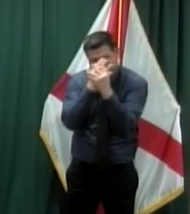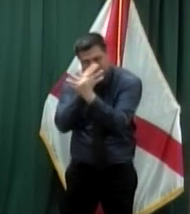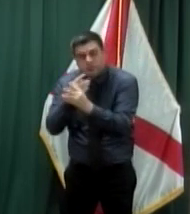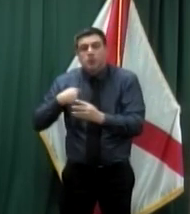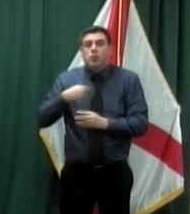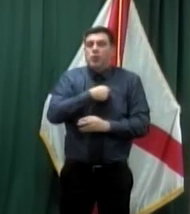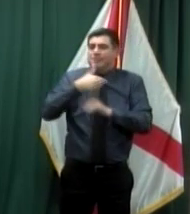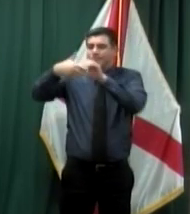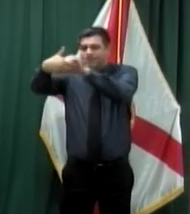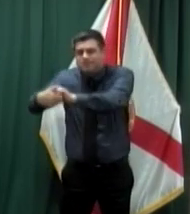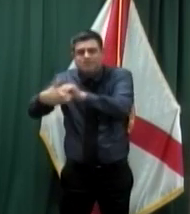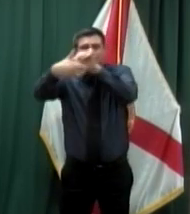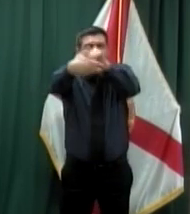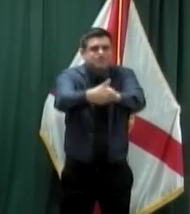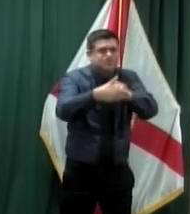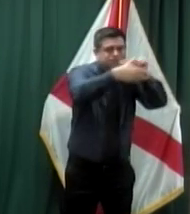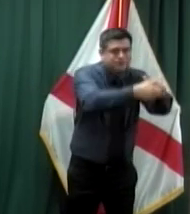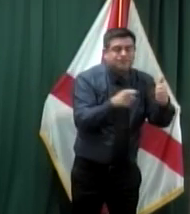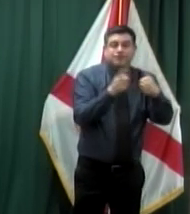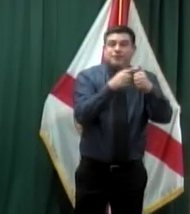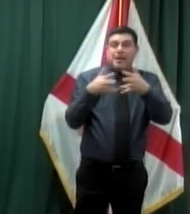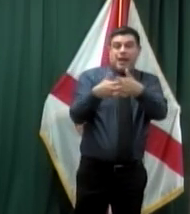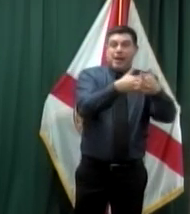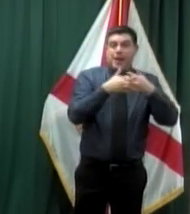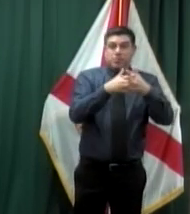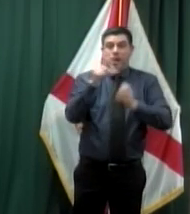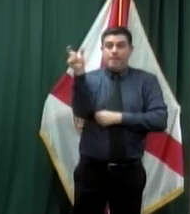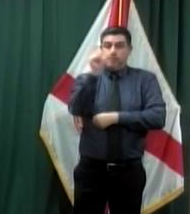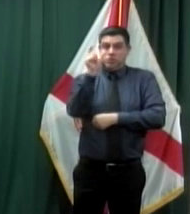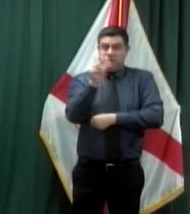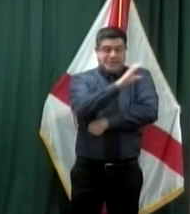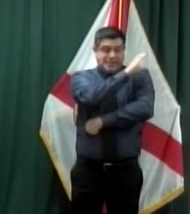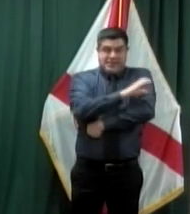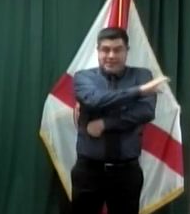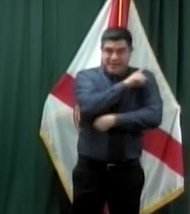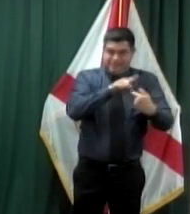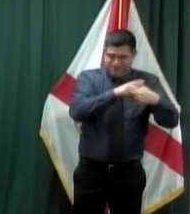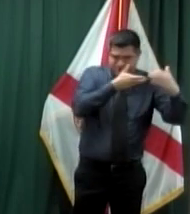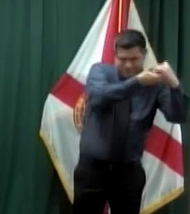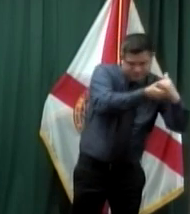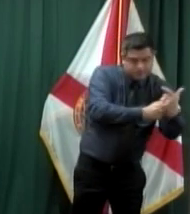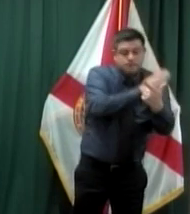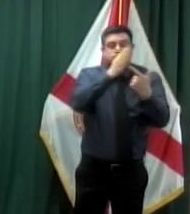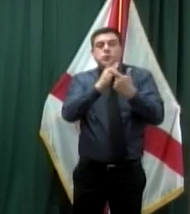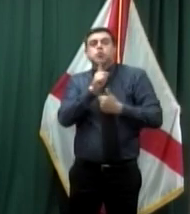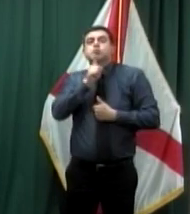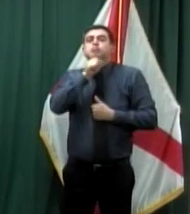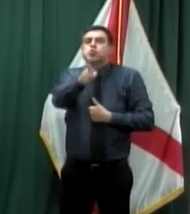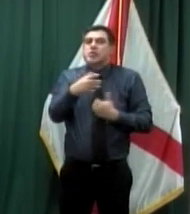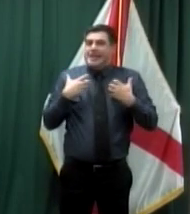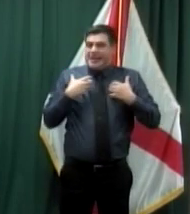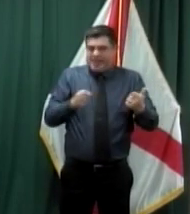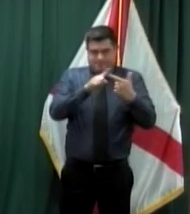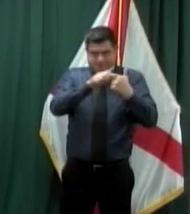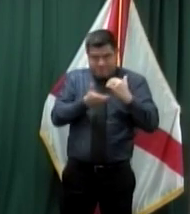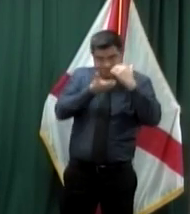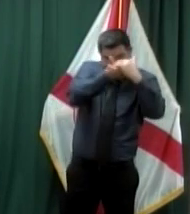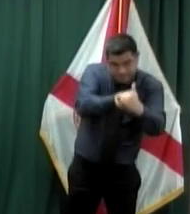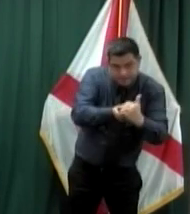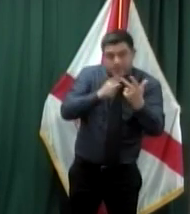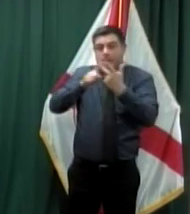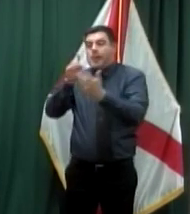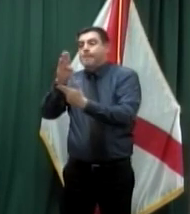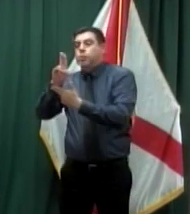well as Bueno Pharmacy, and the health department, that we can accomplish that and even do more. So I have